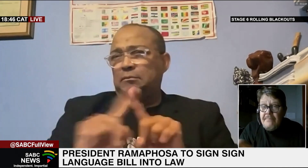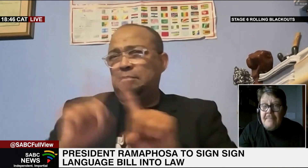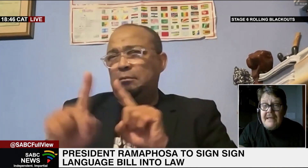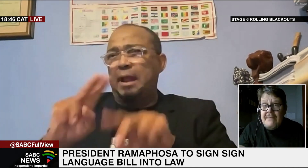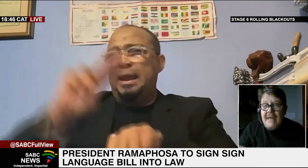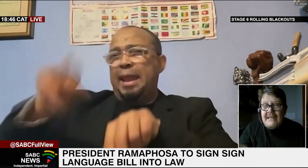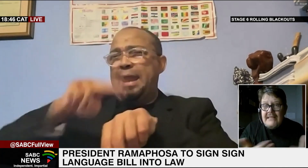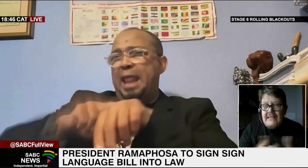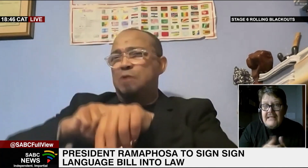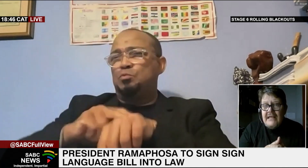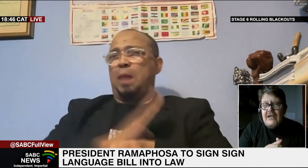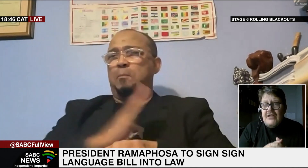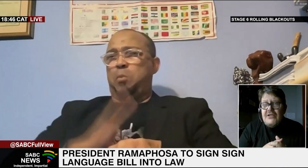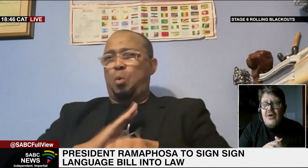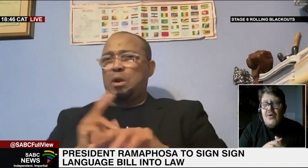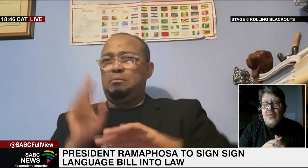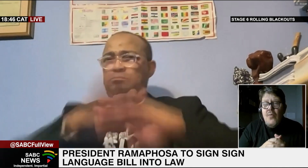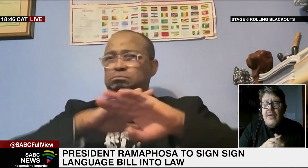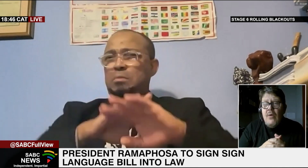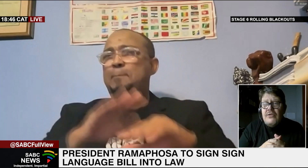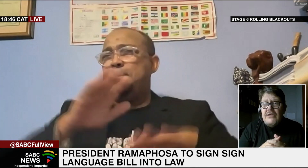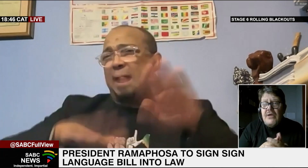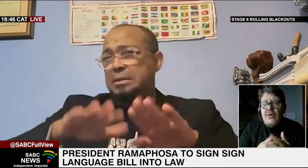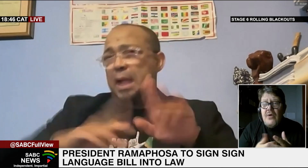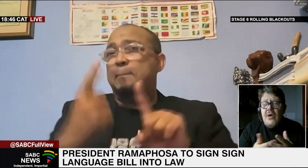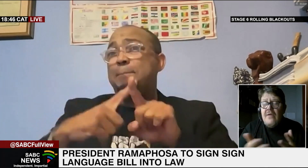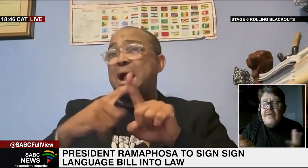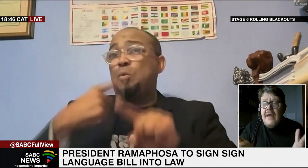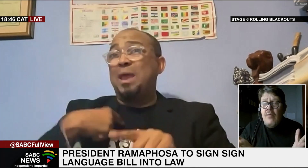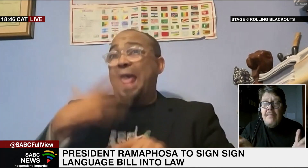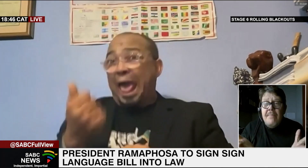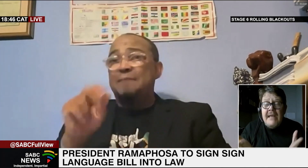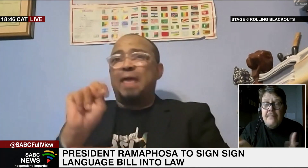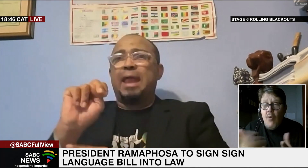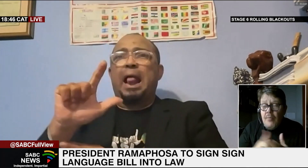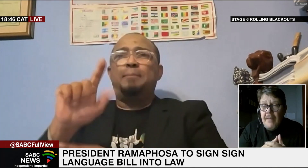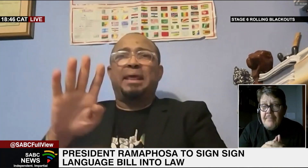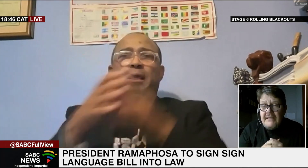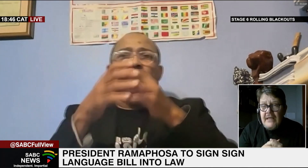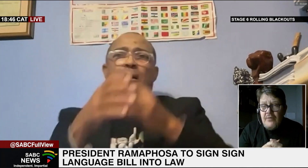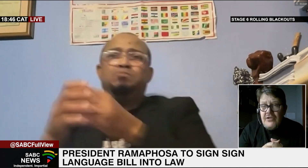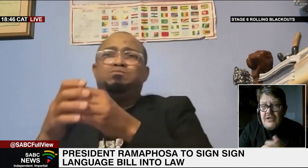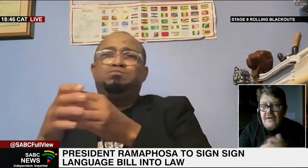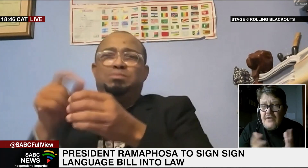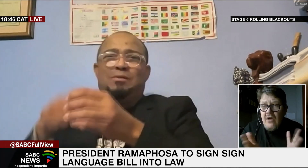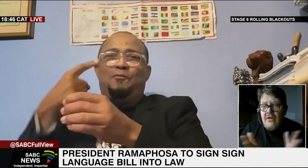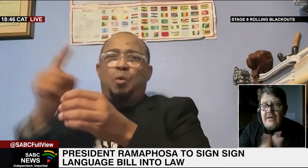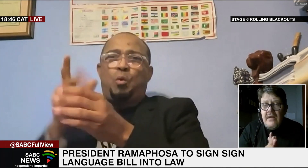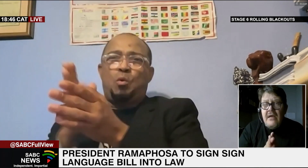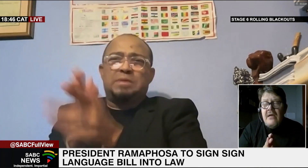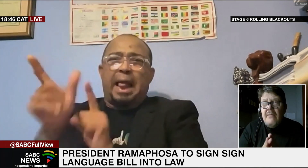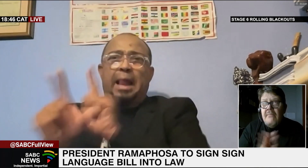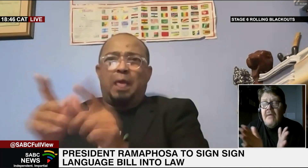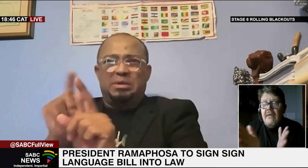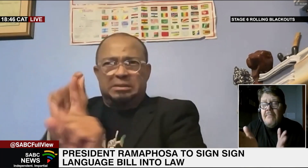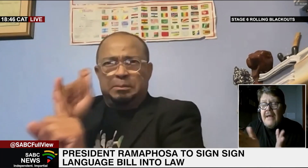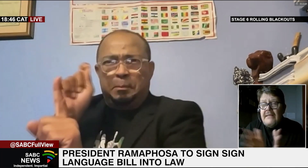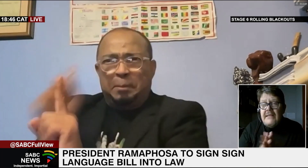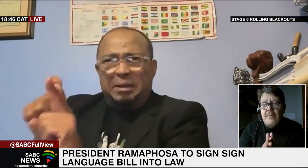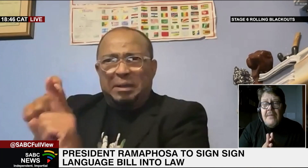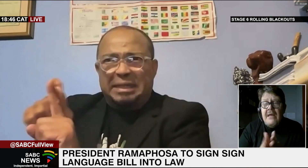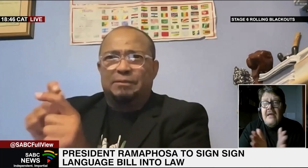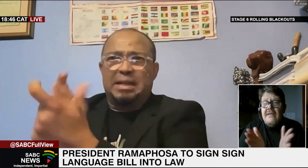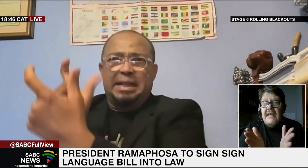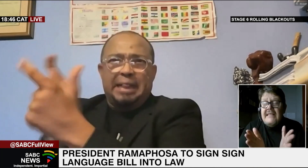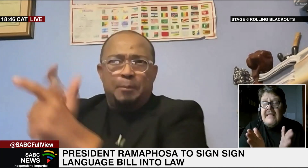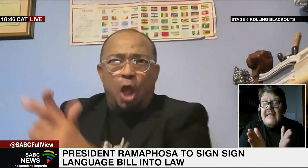to implement matters. So there were many board members that were served on